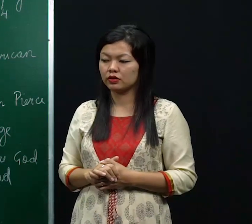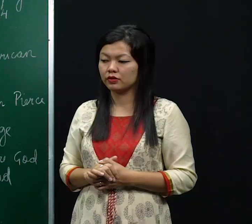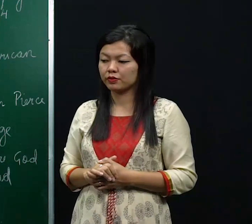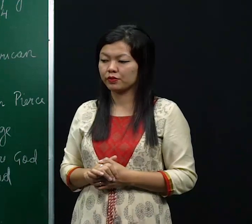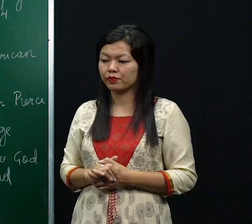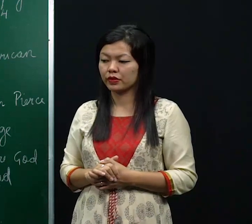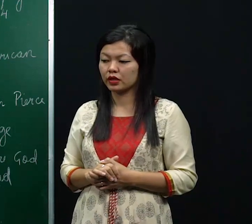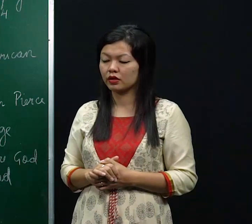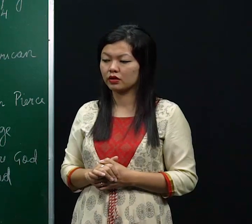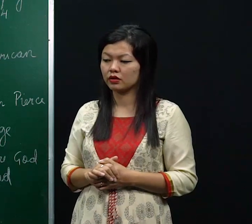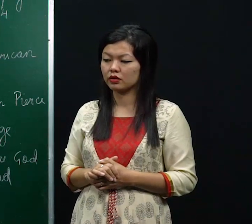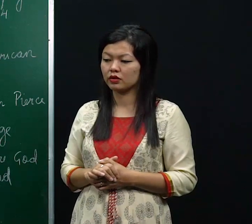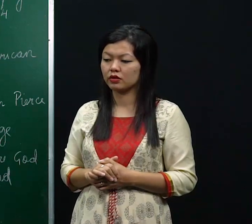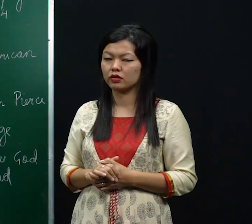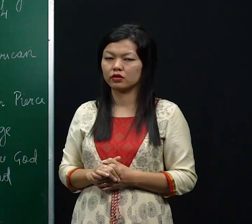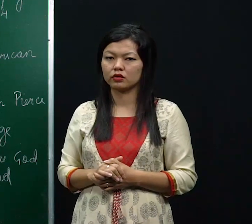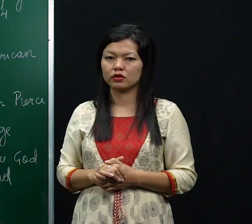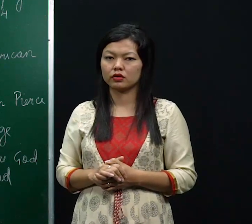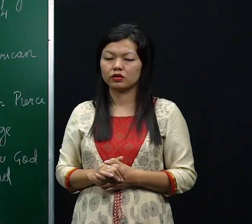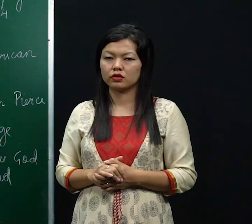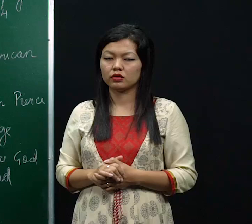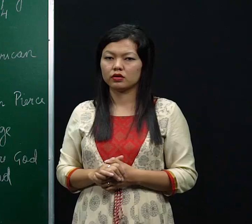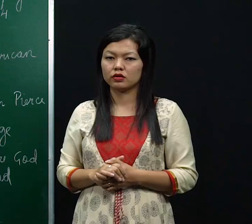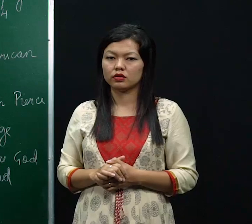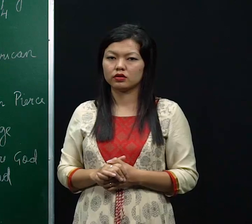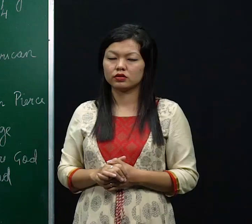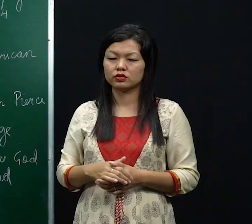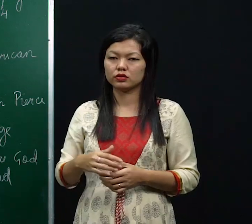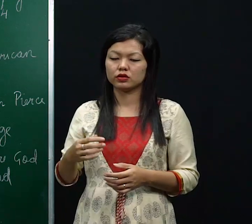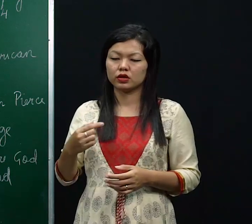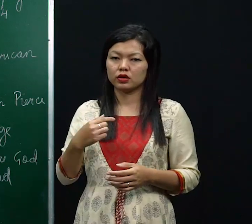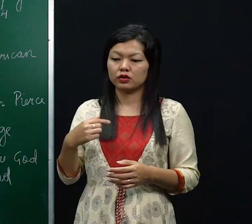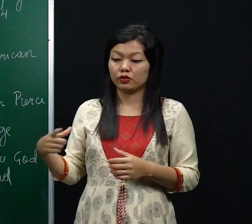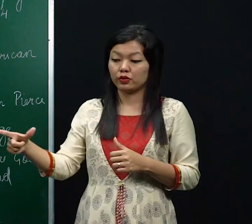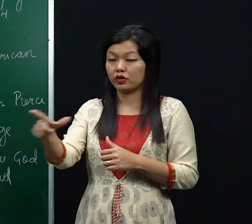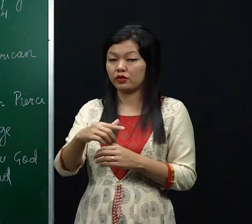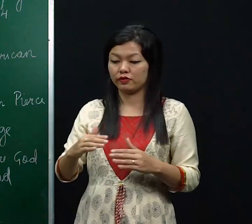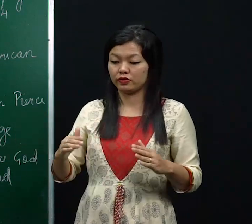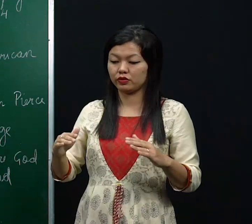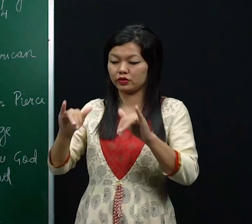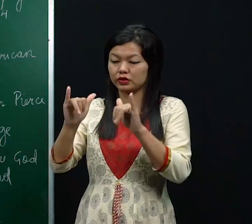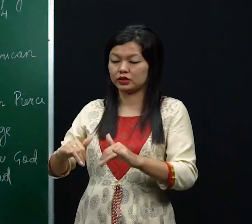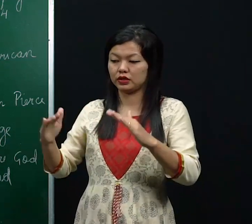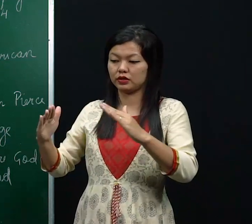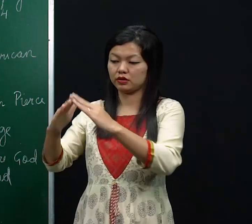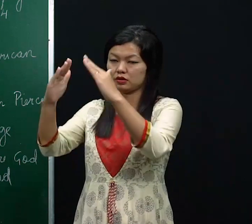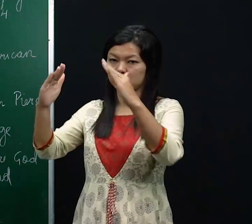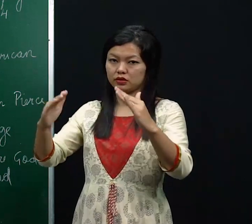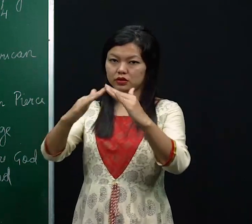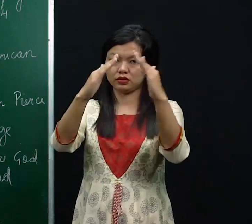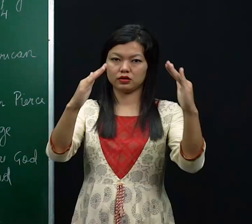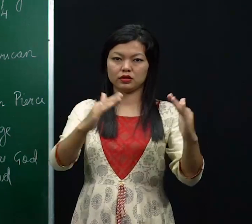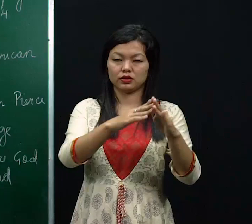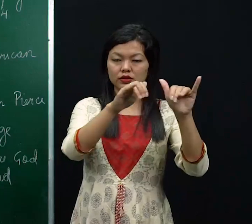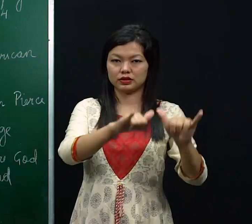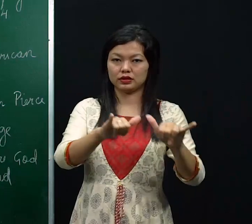The water vapors that gets accumulated. Especially if you are living in the hilly areas, you will see that the lower parts of the land will be covered with